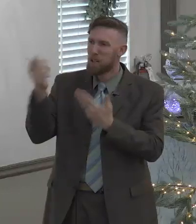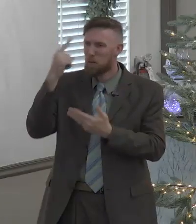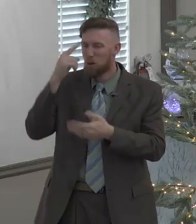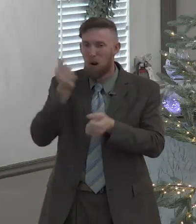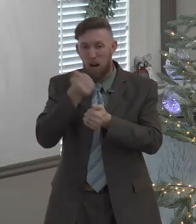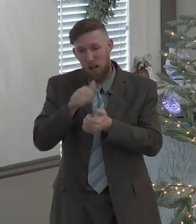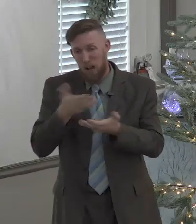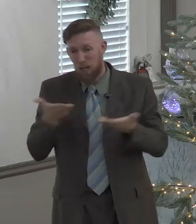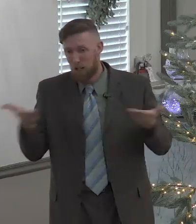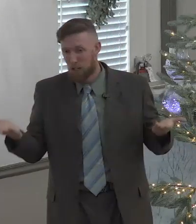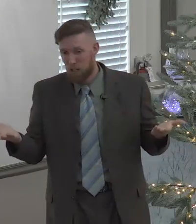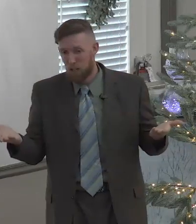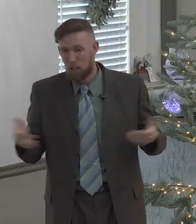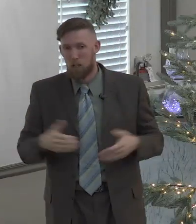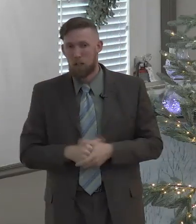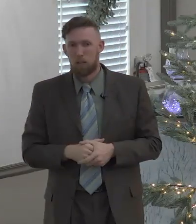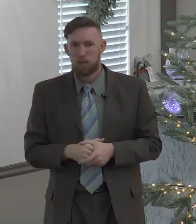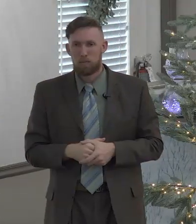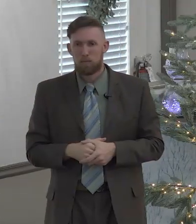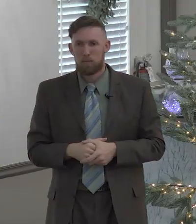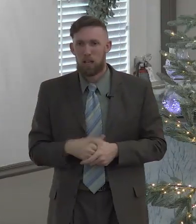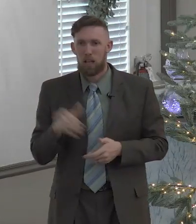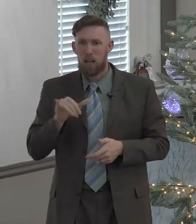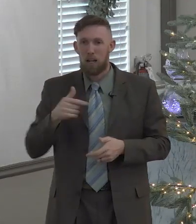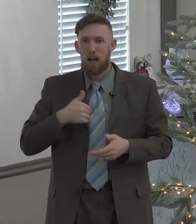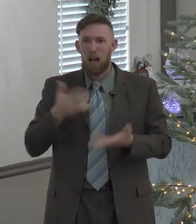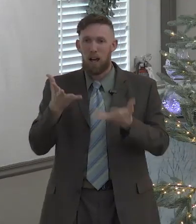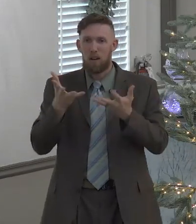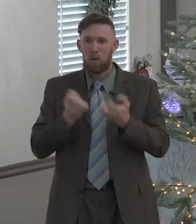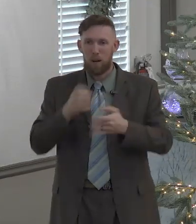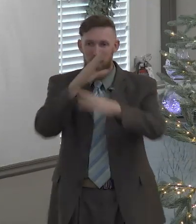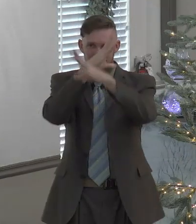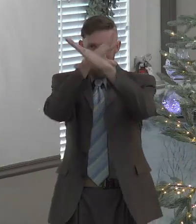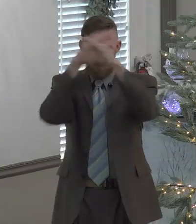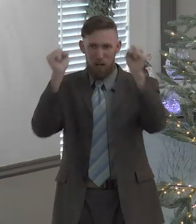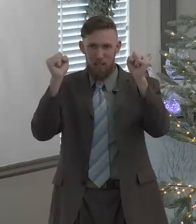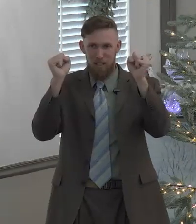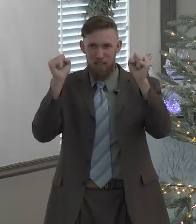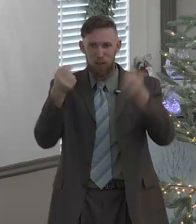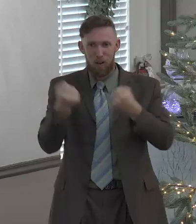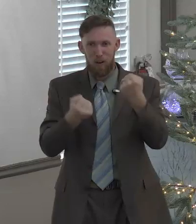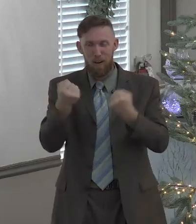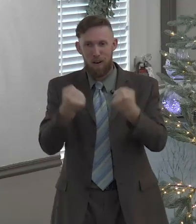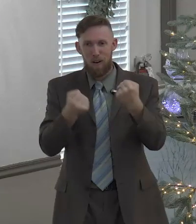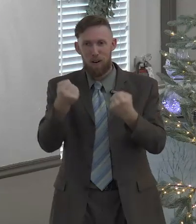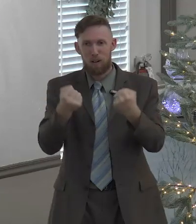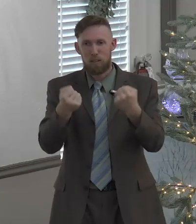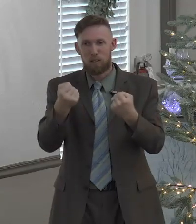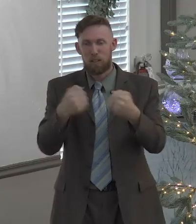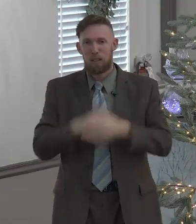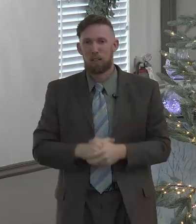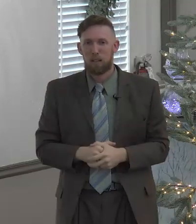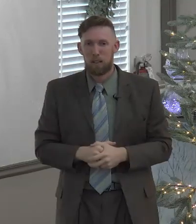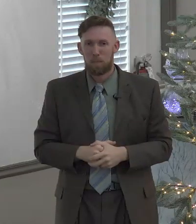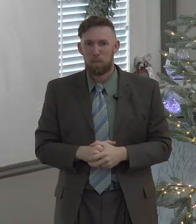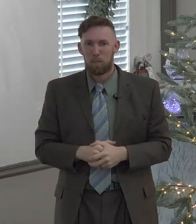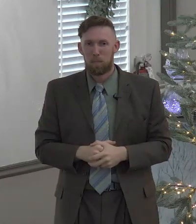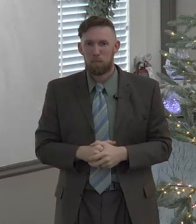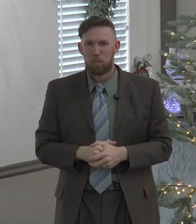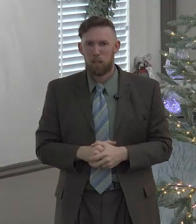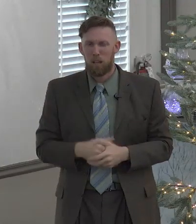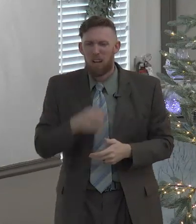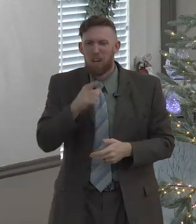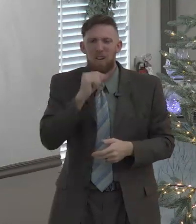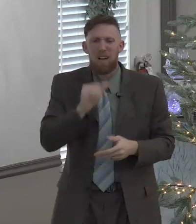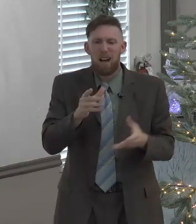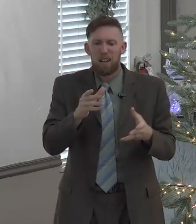So it's not just anything. Just ask me anything. "Oh, yeah, I'd like to have President Biden's Corvette." Well, guess what? You're